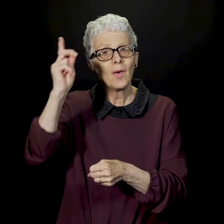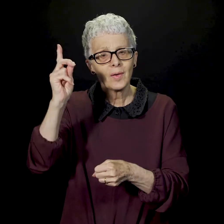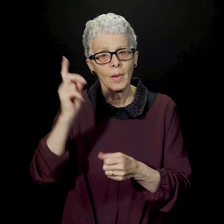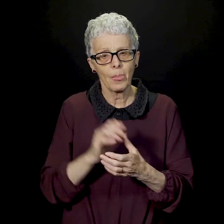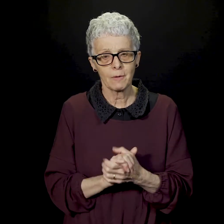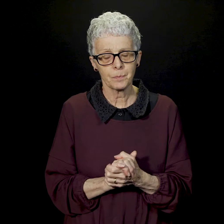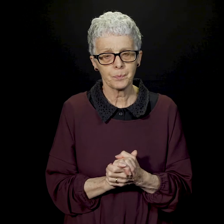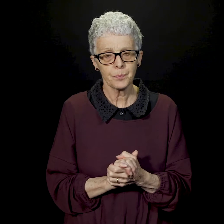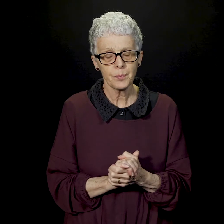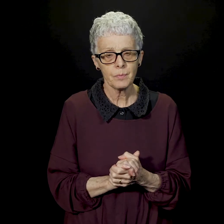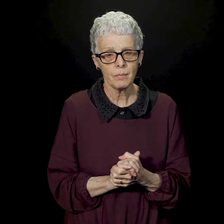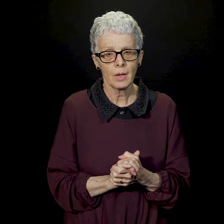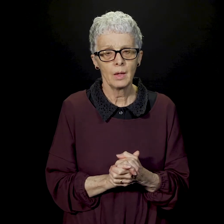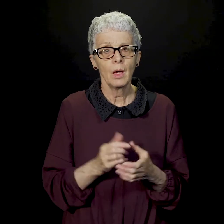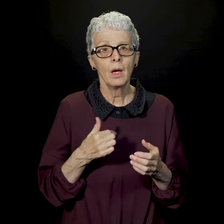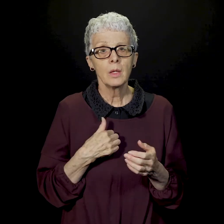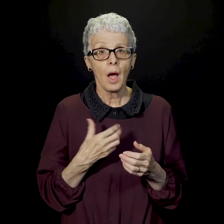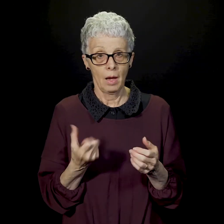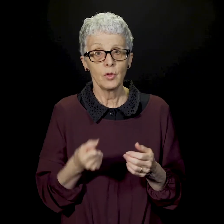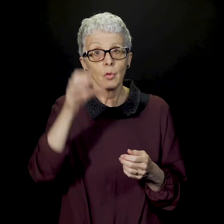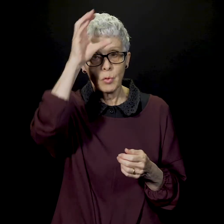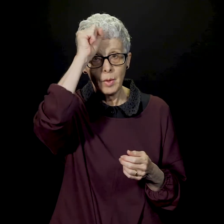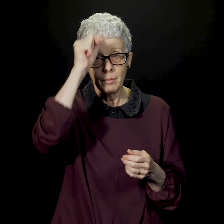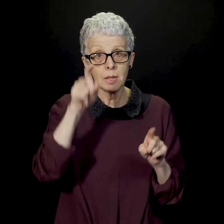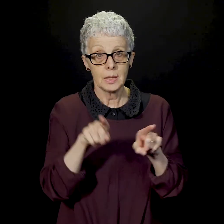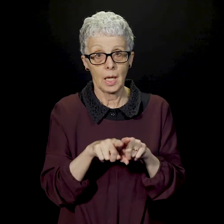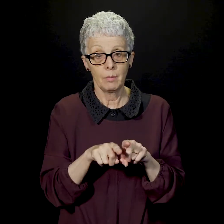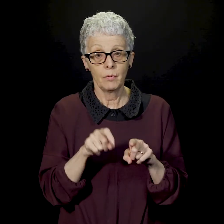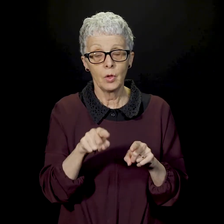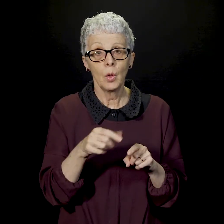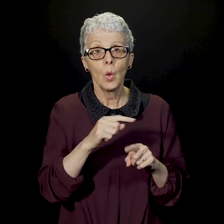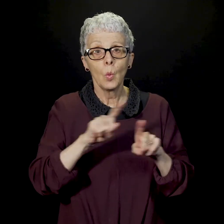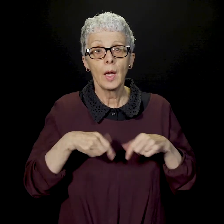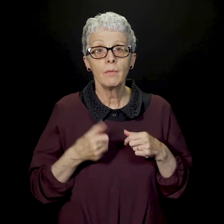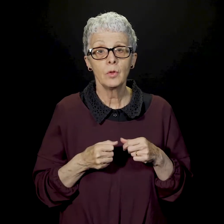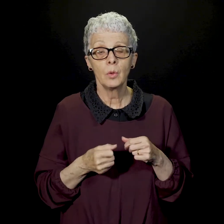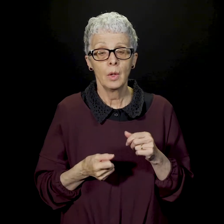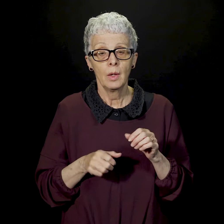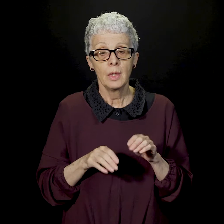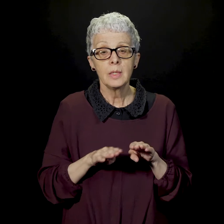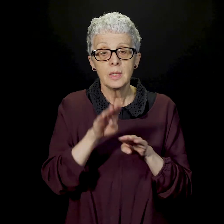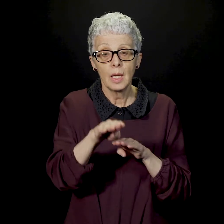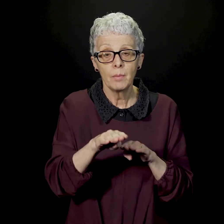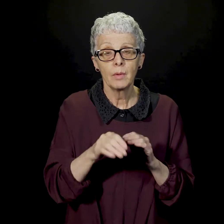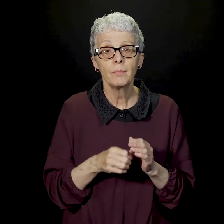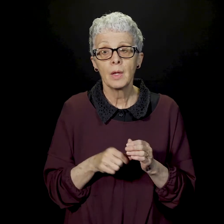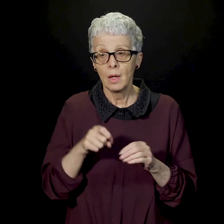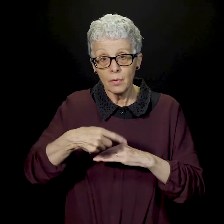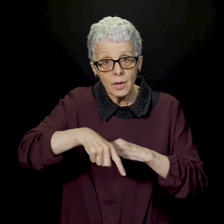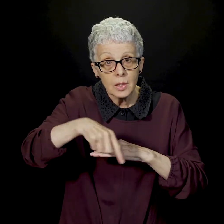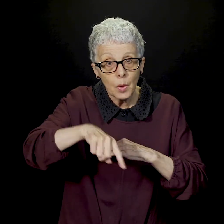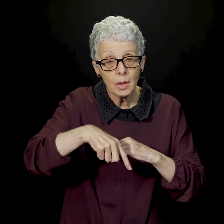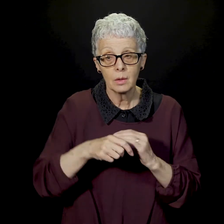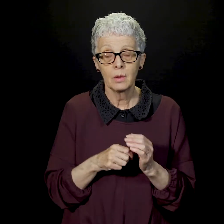I've got to remember, and maybe it might be helpful for you tonight too, that we're going to step out of this church and we're going to go about our week, and we're going to